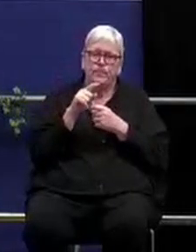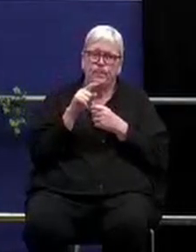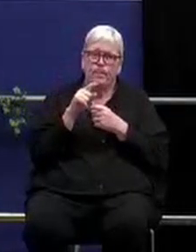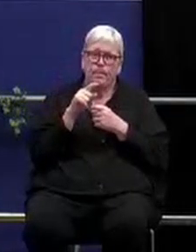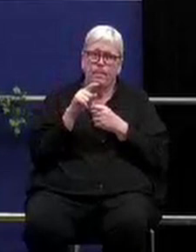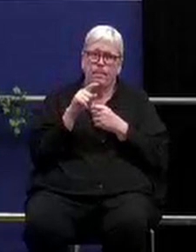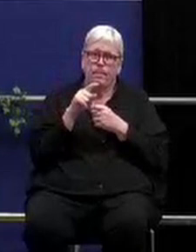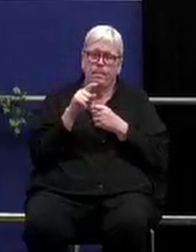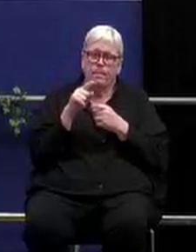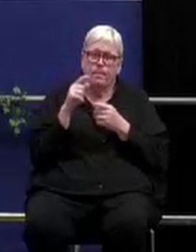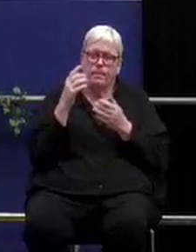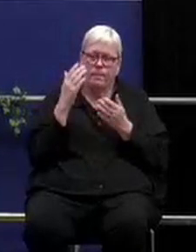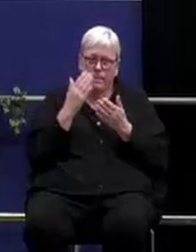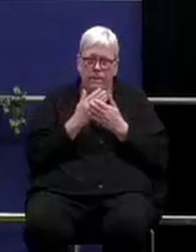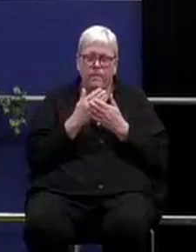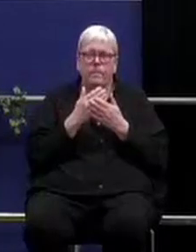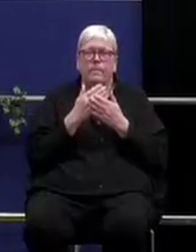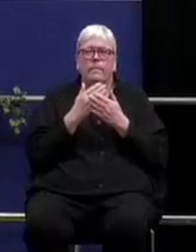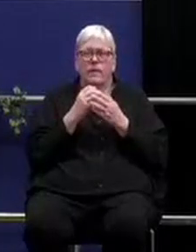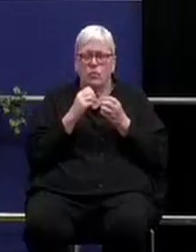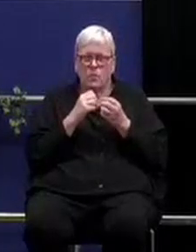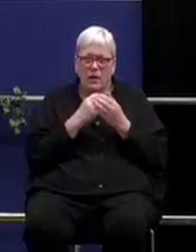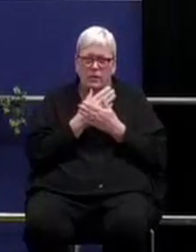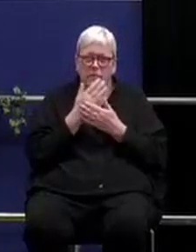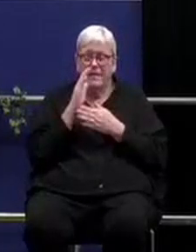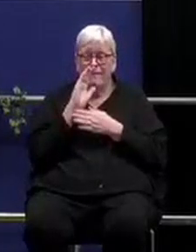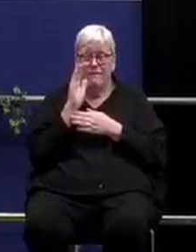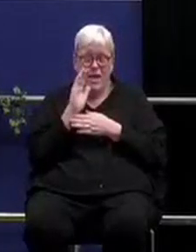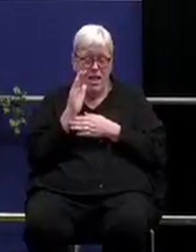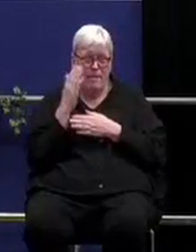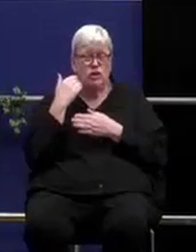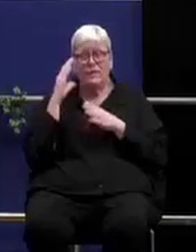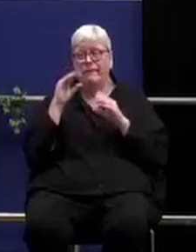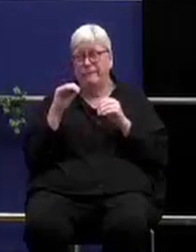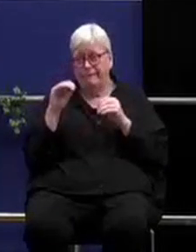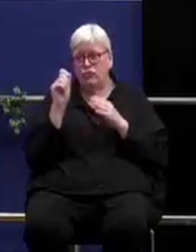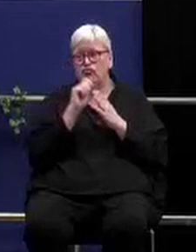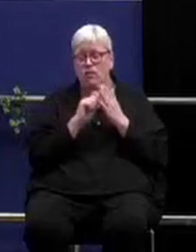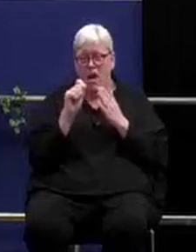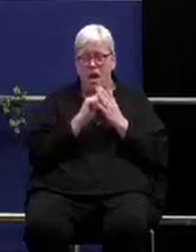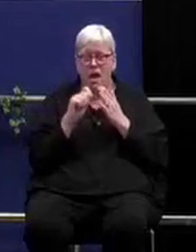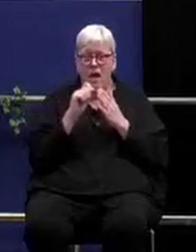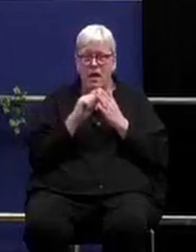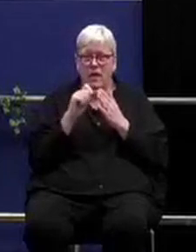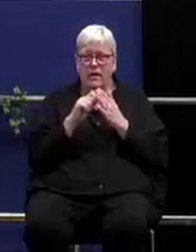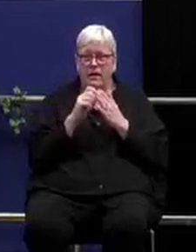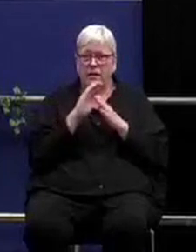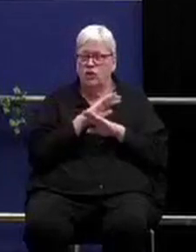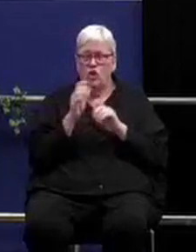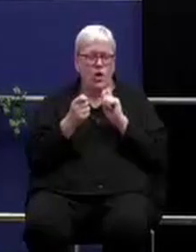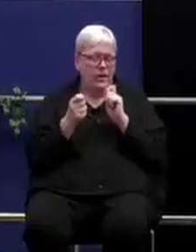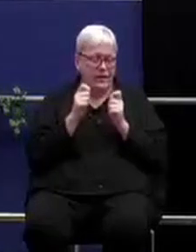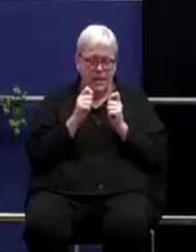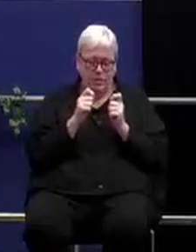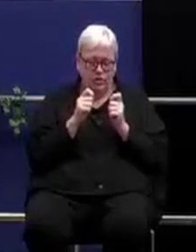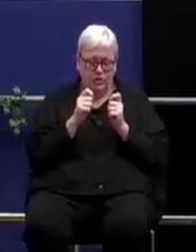Yes, I'm aware of the challenges that will involve. The film that I've just finished writing wasn't an adaptation, so it was. I found